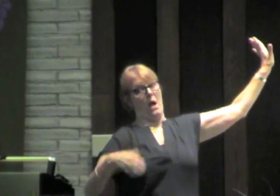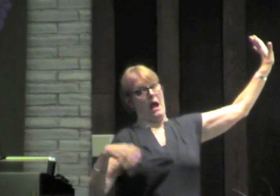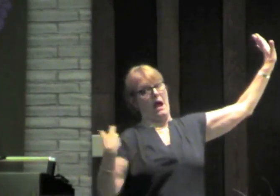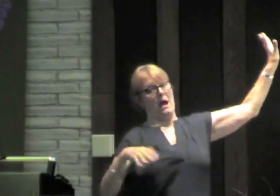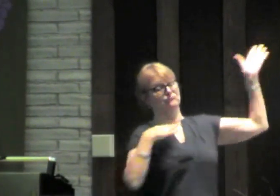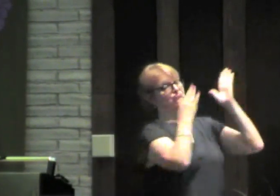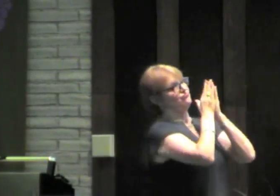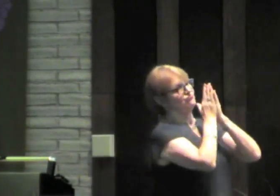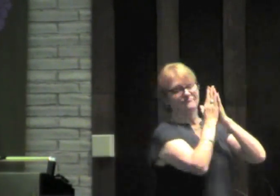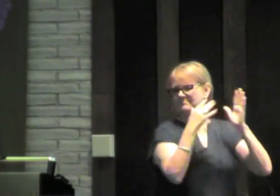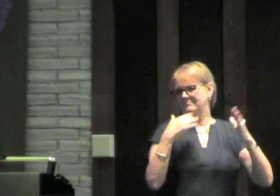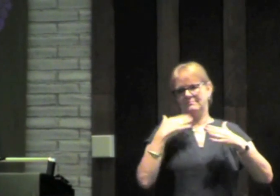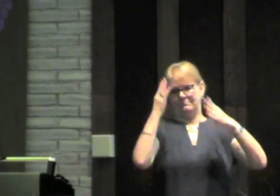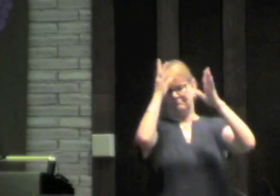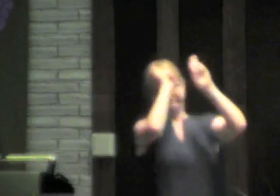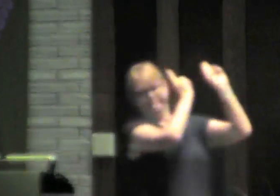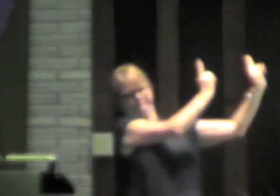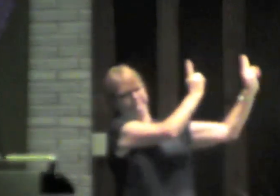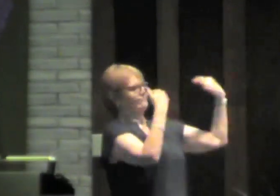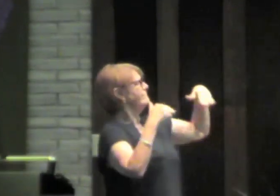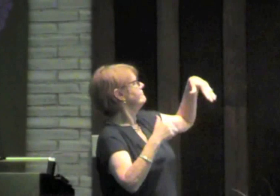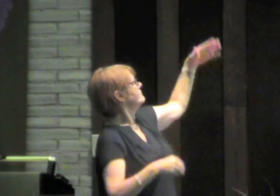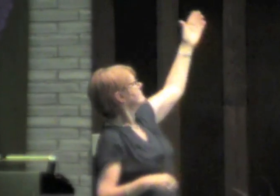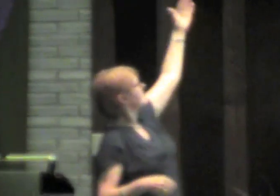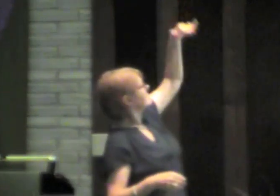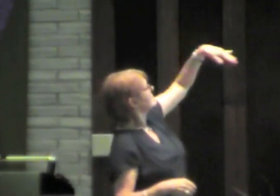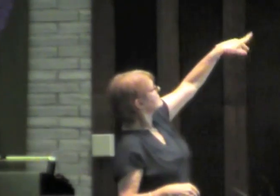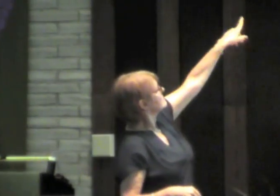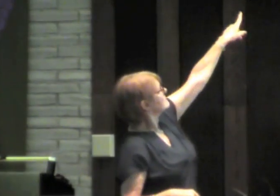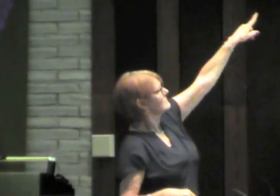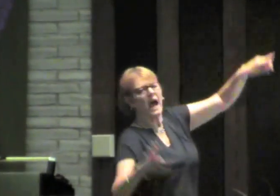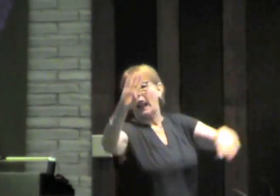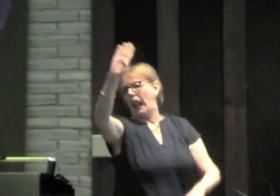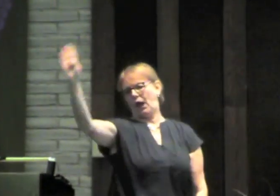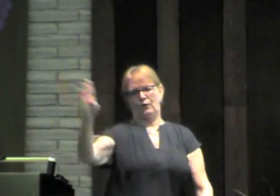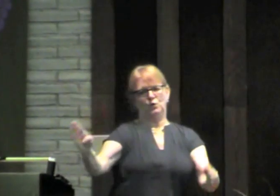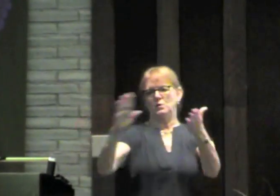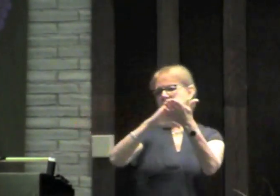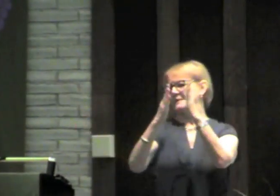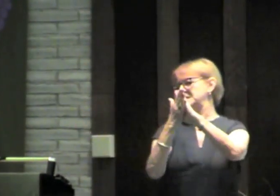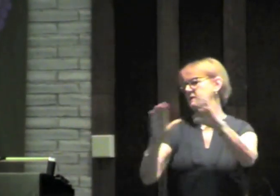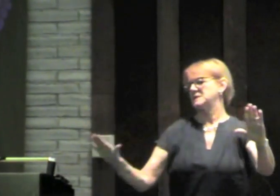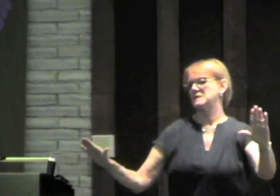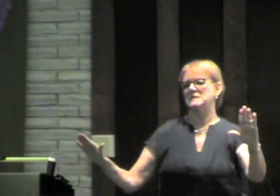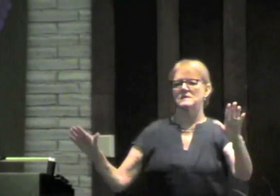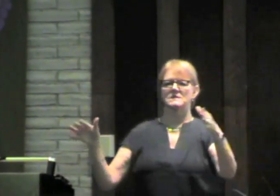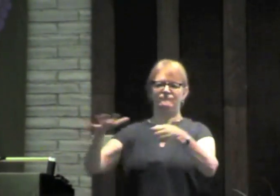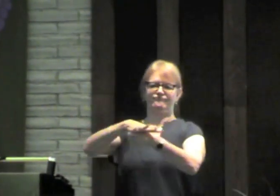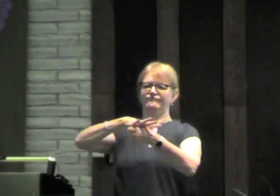they lived back that many years ago. I have a great respect for their history. You know,